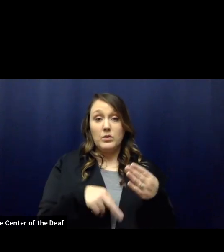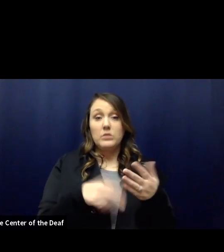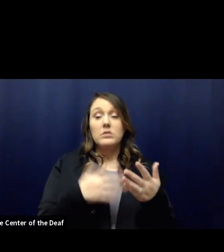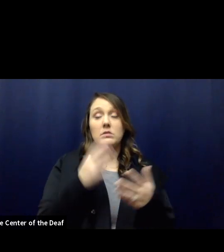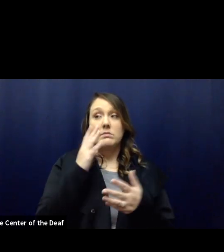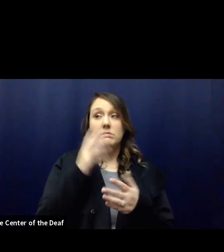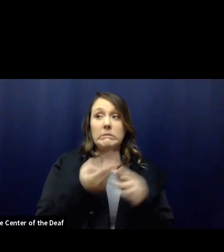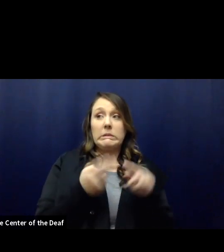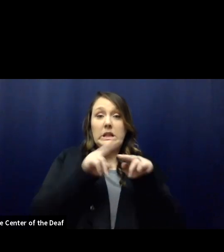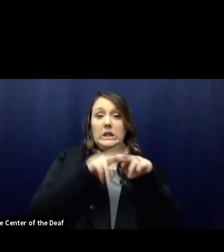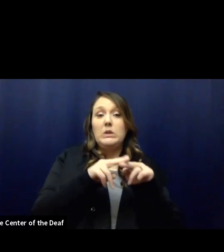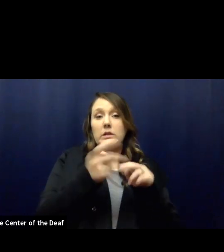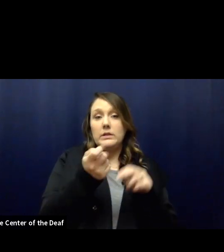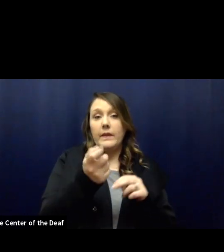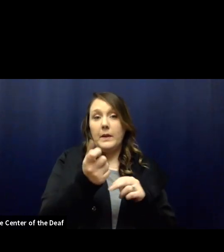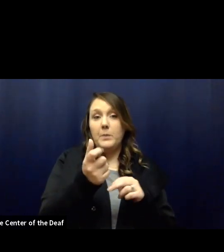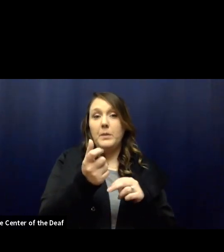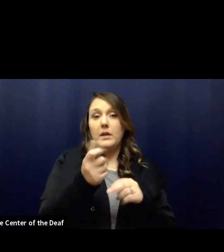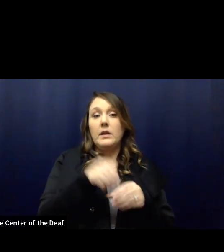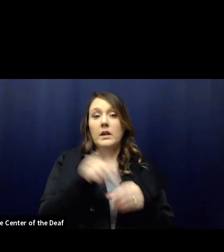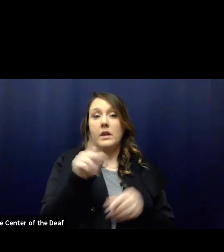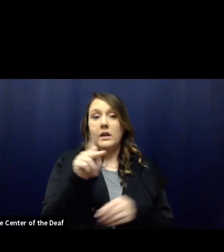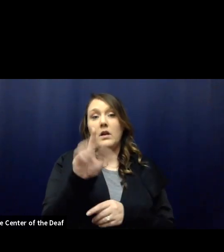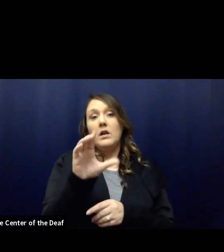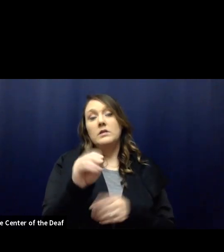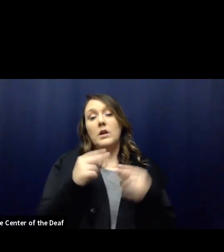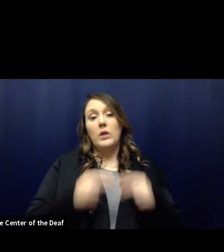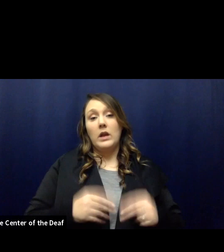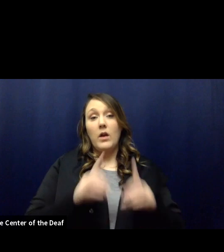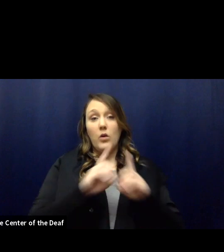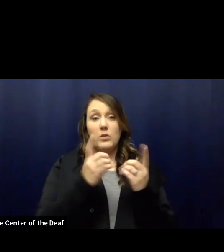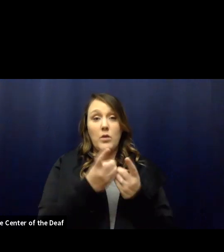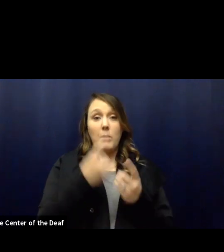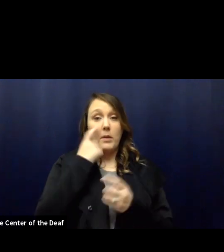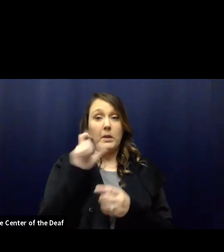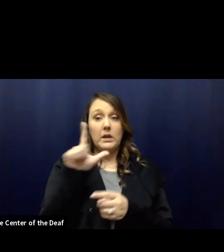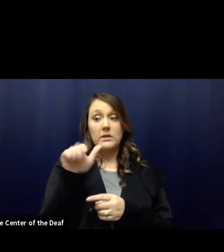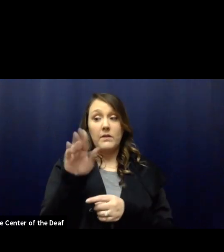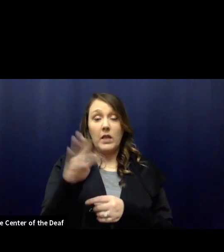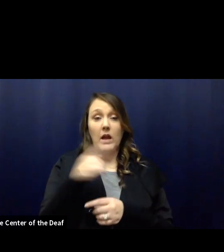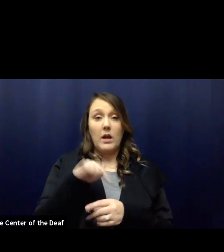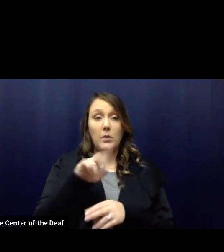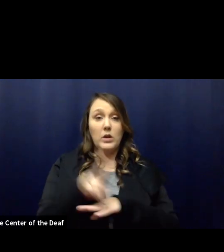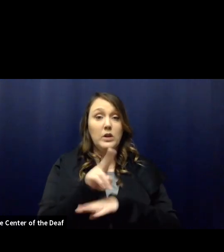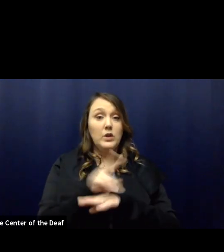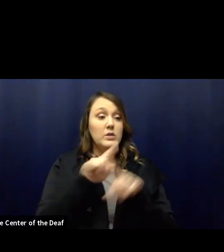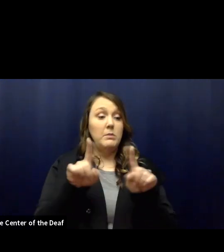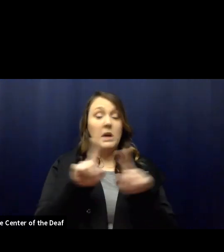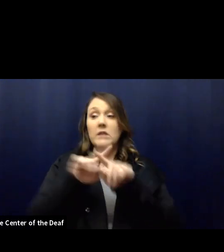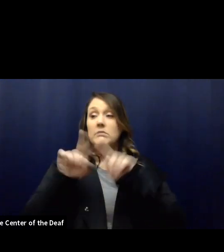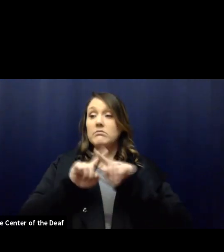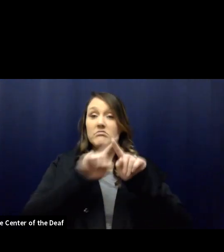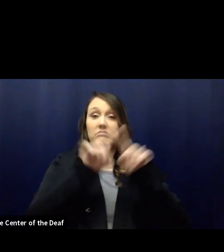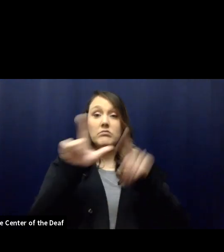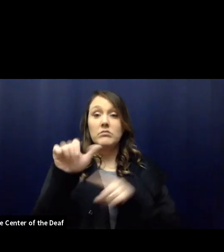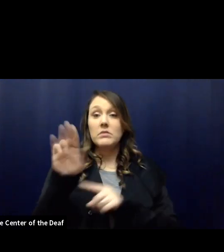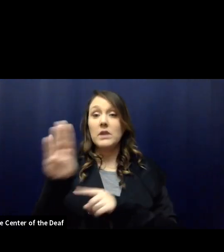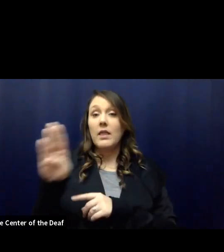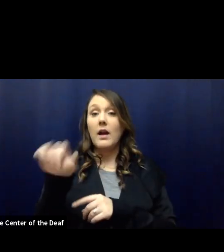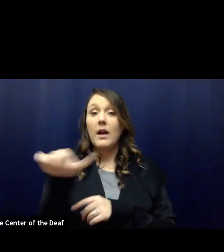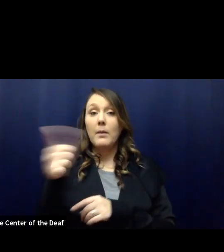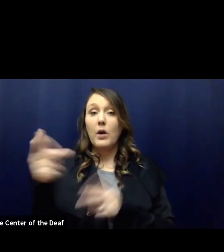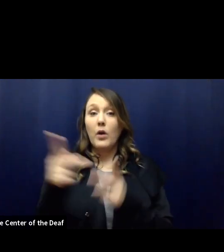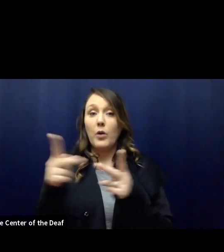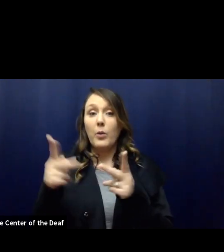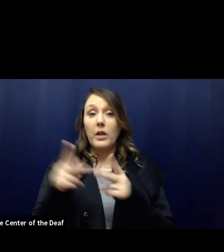past week within the Knox County Health Department with the labs we're using, but there are labs all over that other facilities are utilizing, and there's a